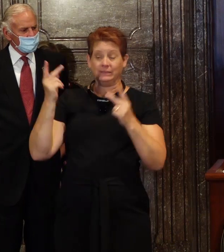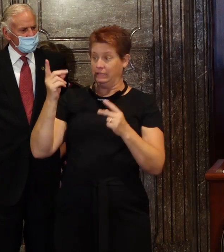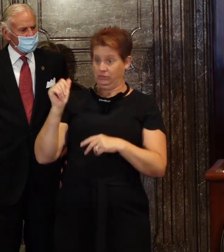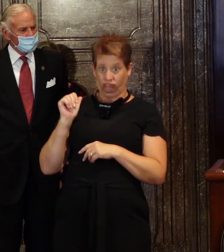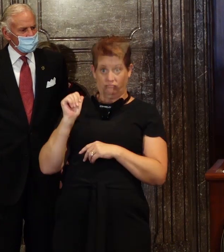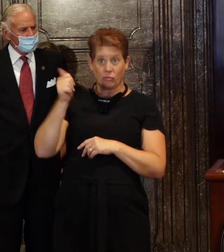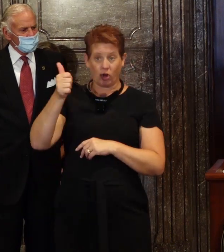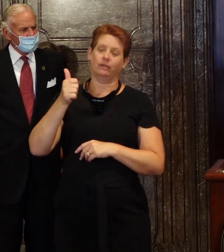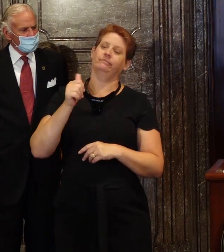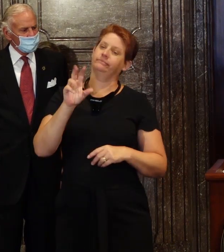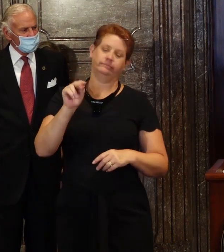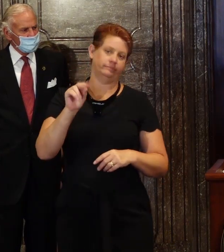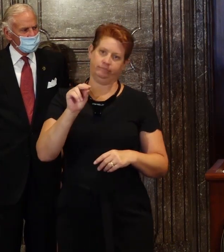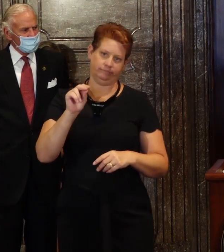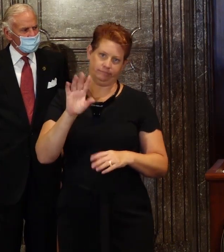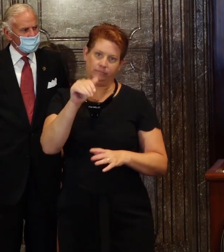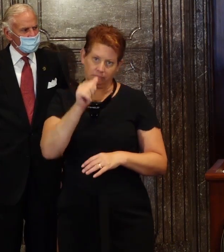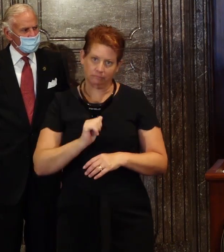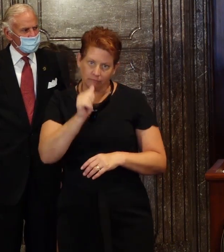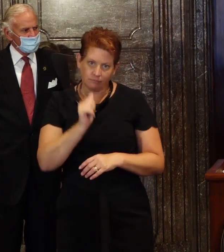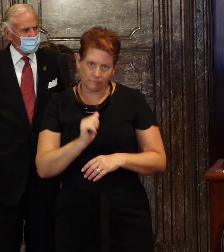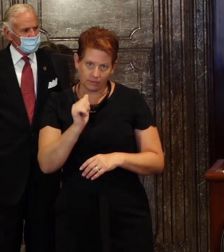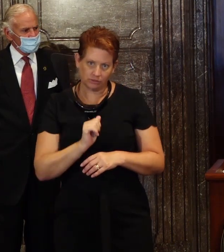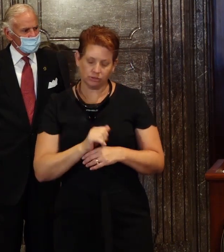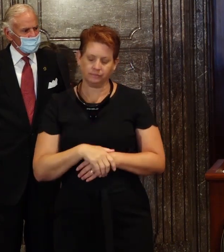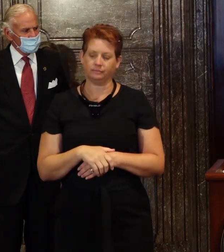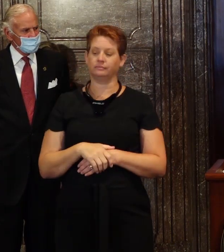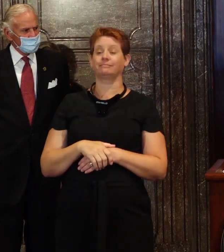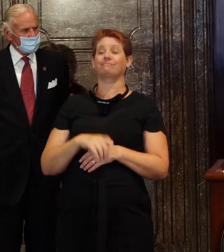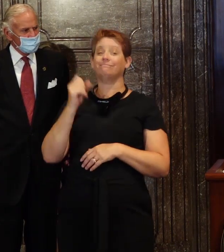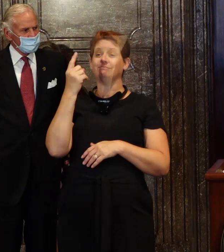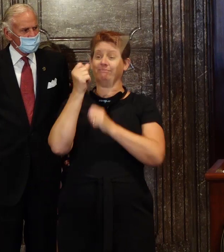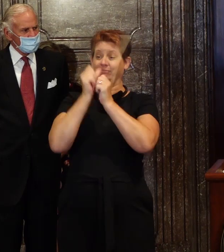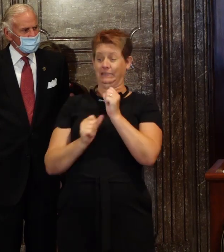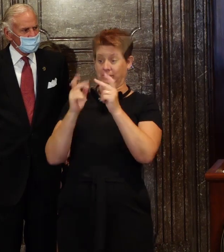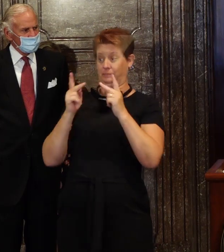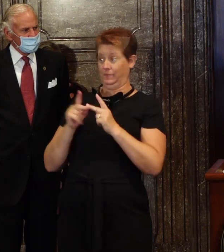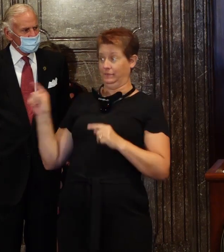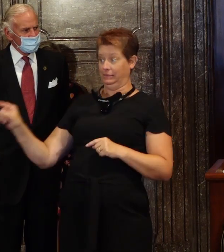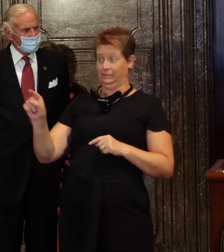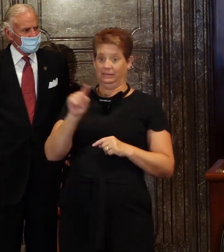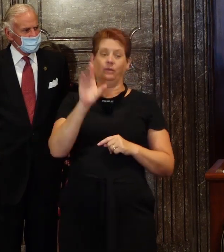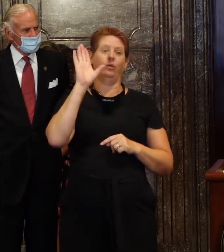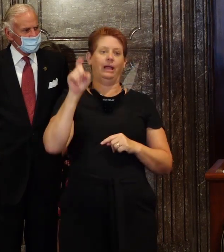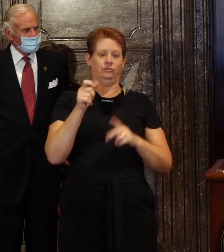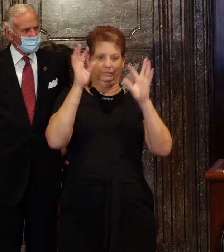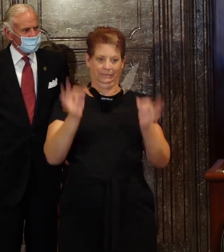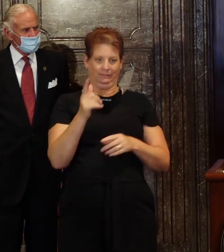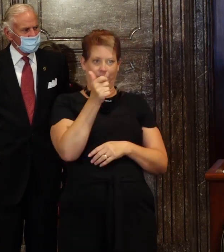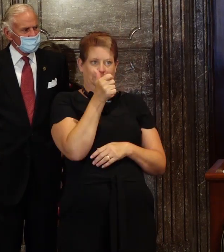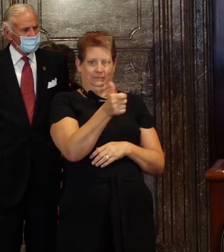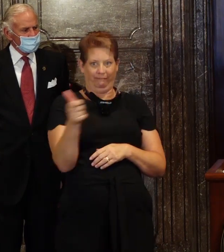immediately. In addition, it will be the responsibility of each facility to decide how it is best able